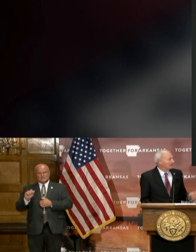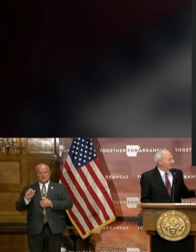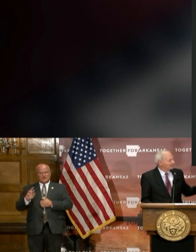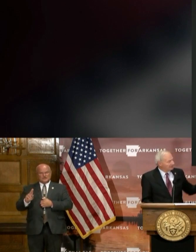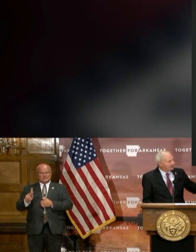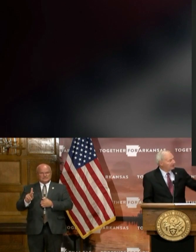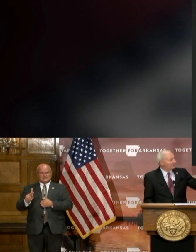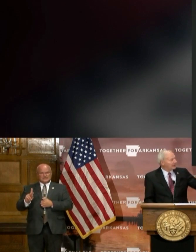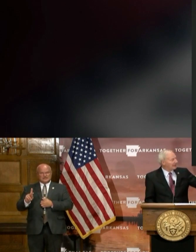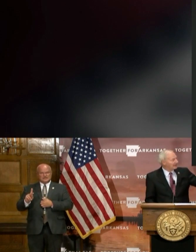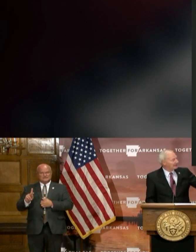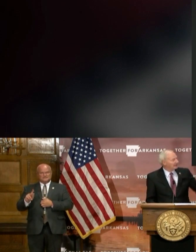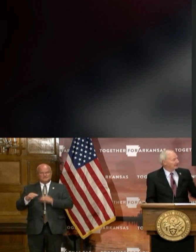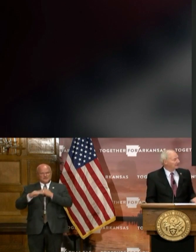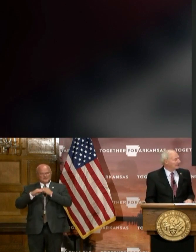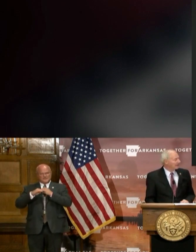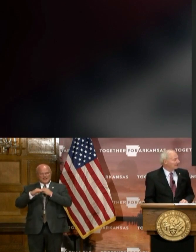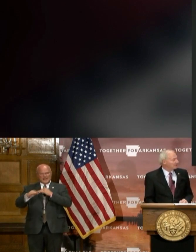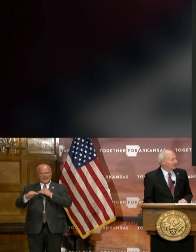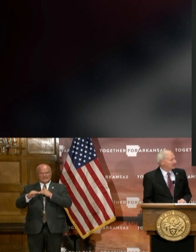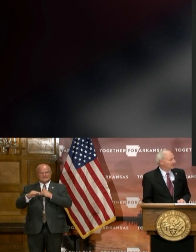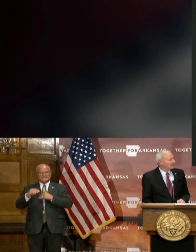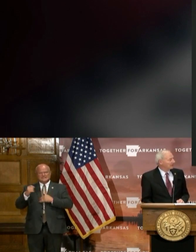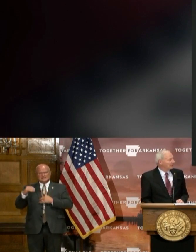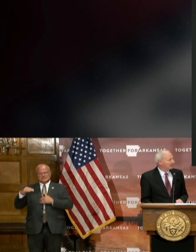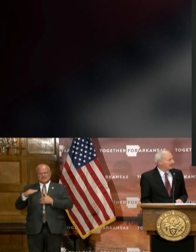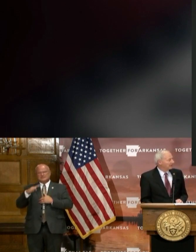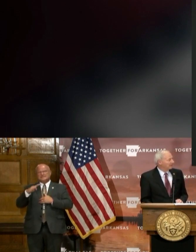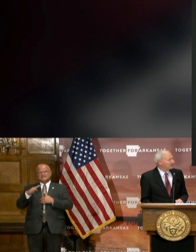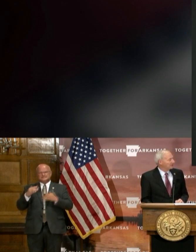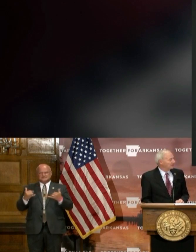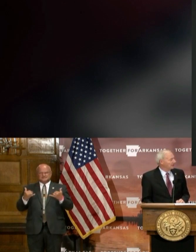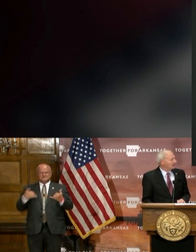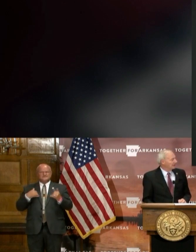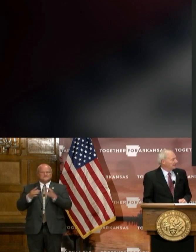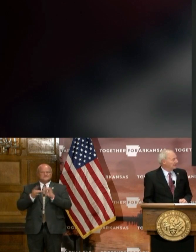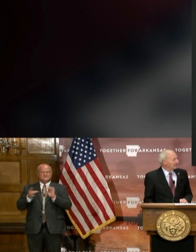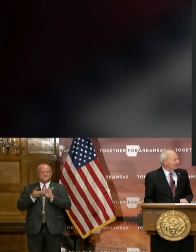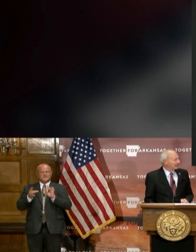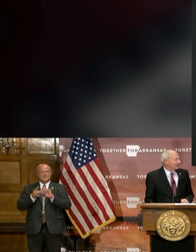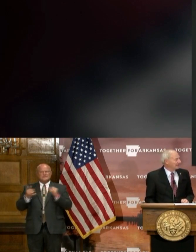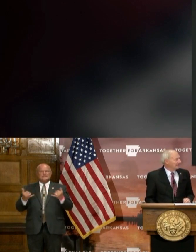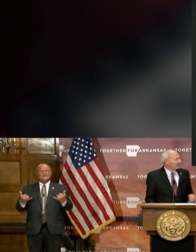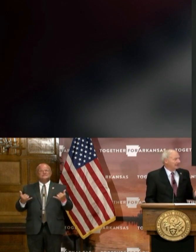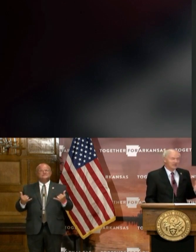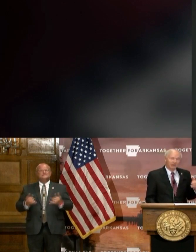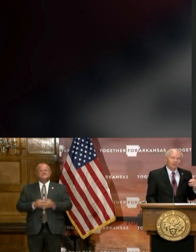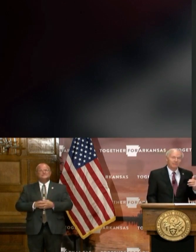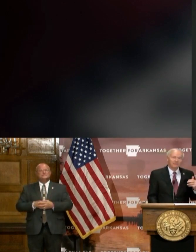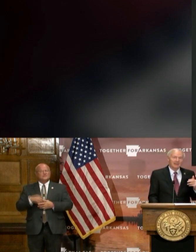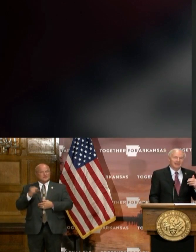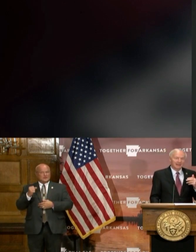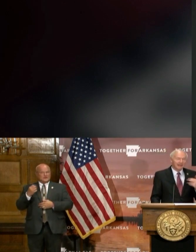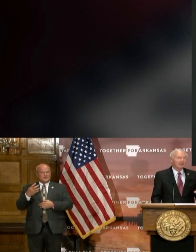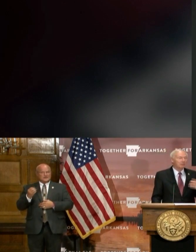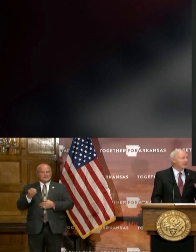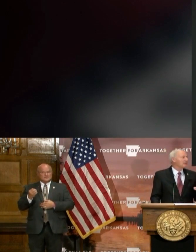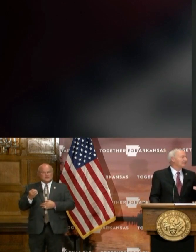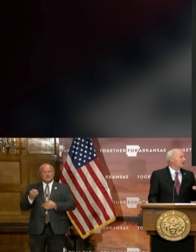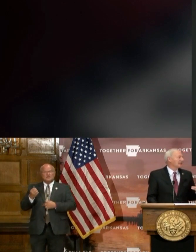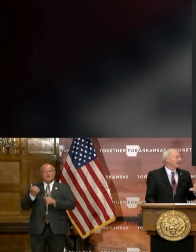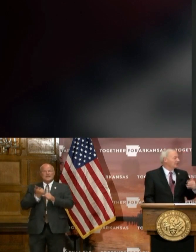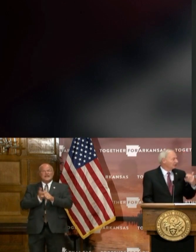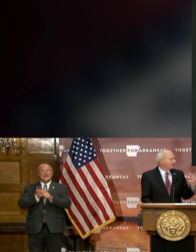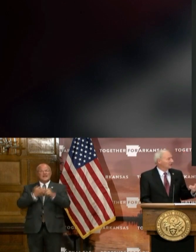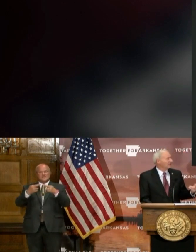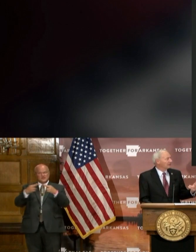Arkansas. It's been very flat, slight uptick, as I mentioned today. And so every region